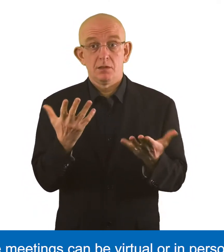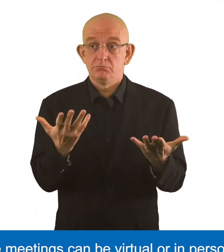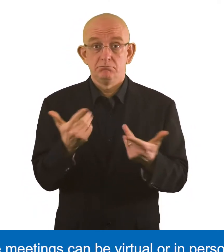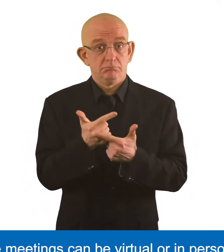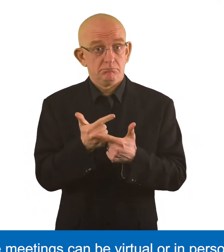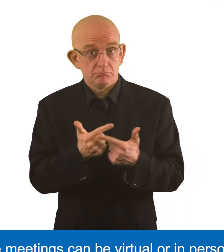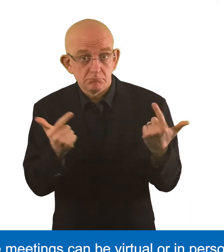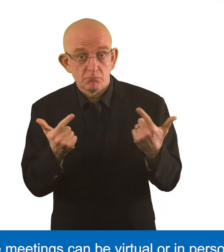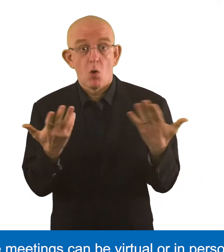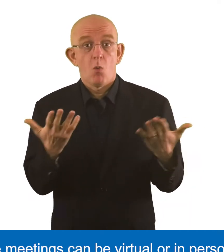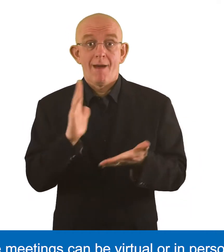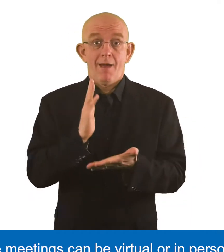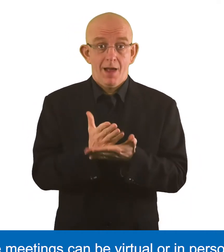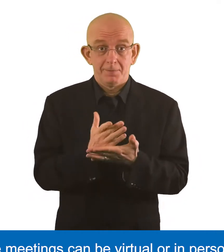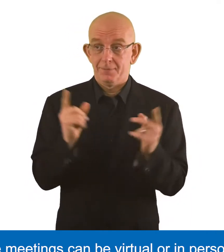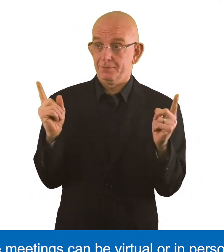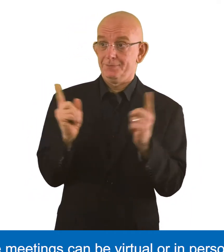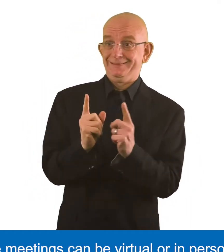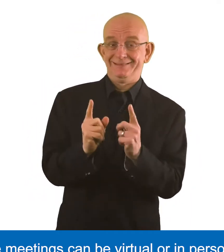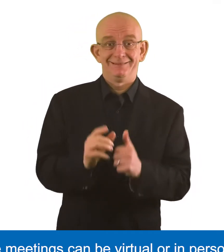These meetings can be virtual or in person.